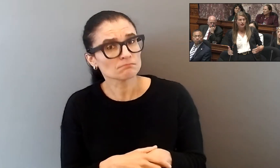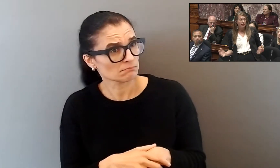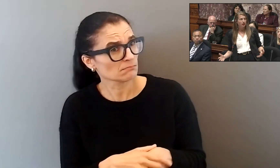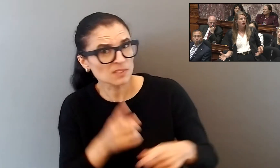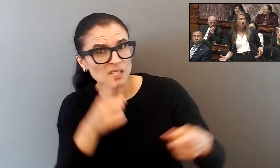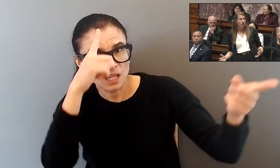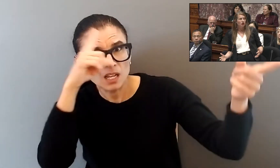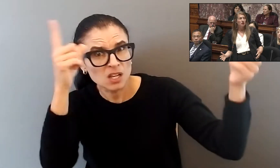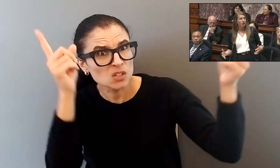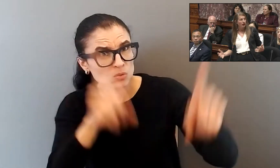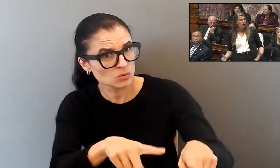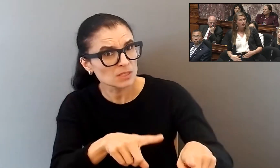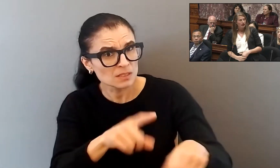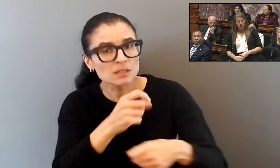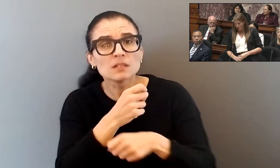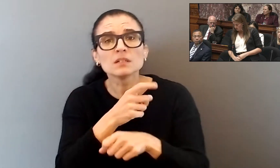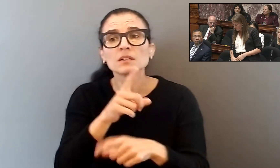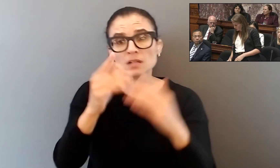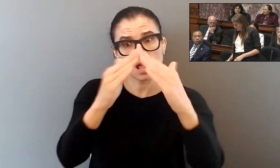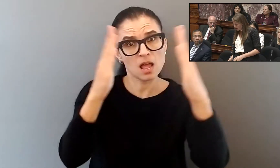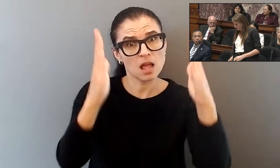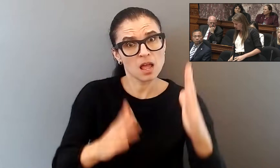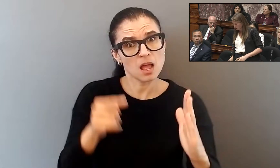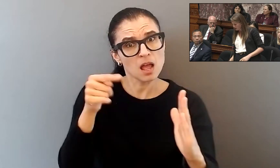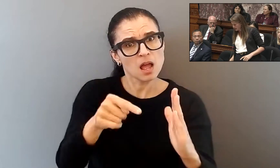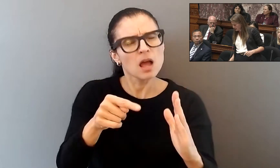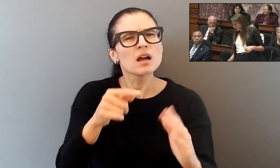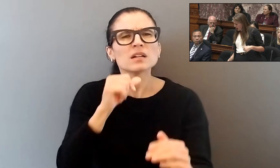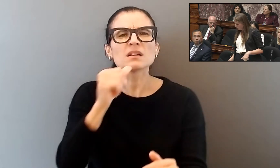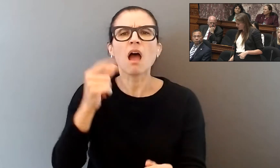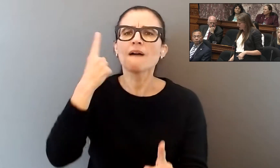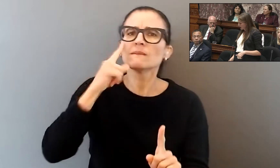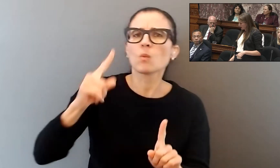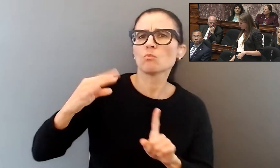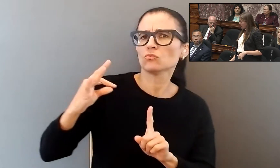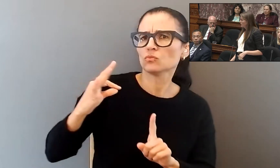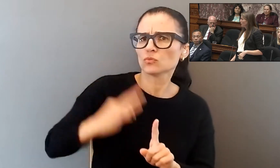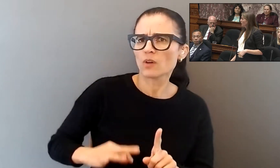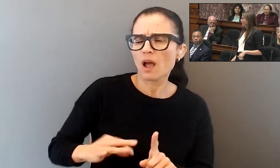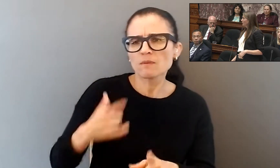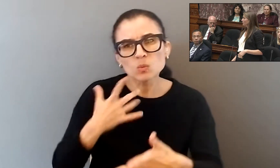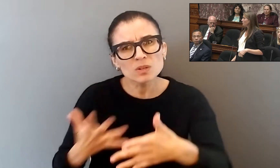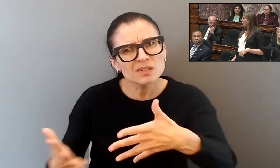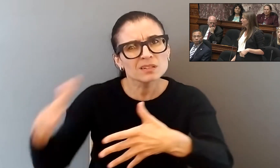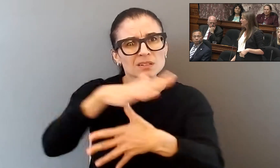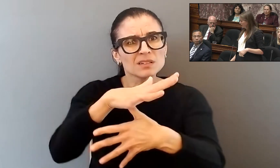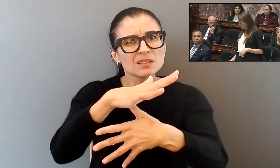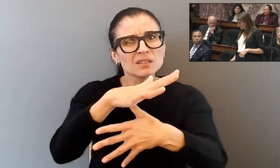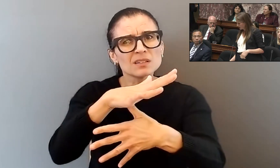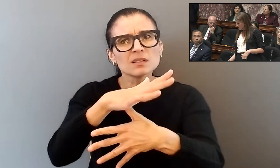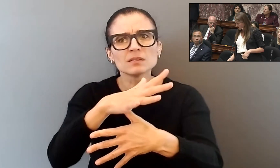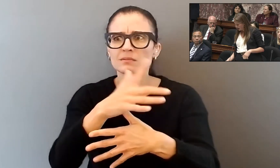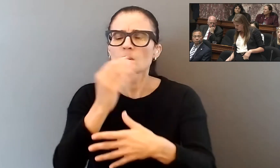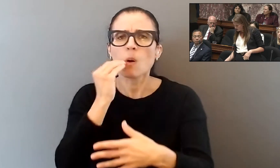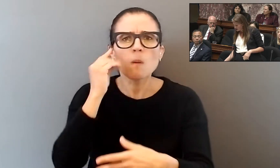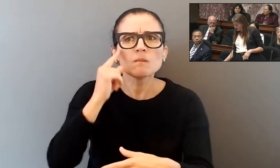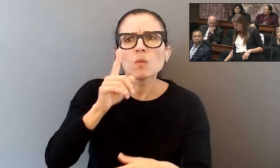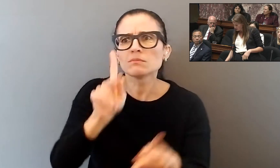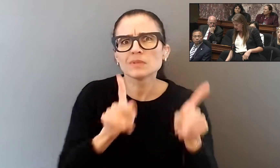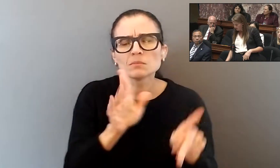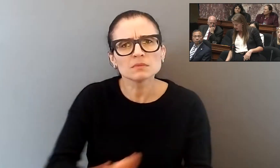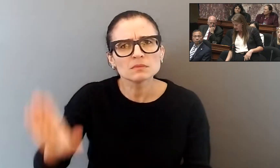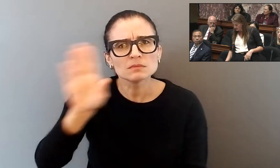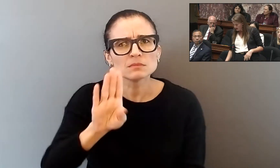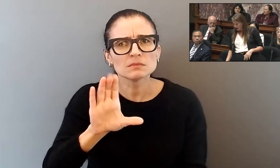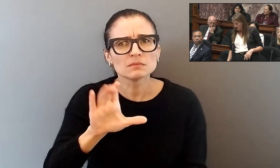that we continue to prioritize homes for people across BC. I want to speak, in fact, to the work that we're doing to support renters in